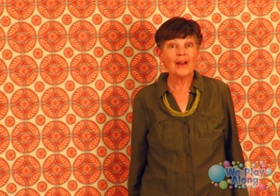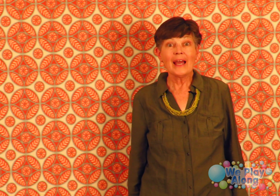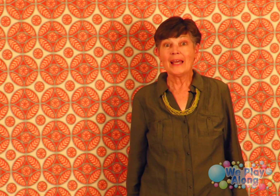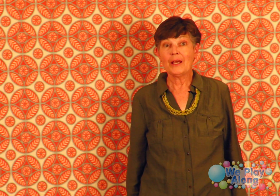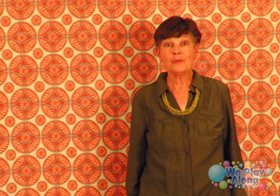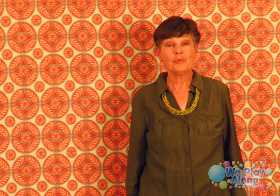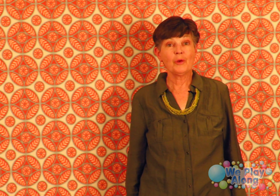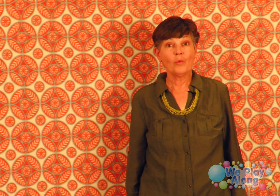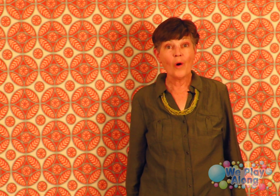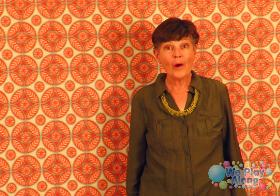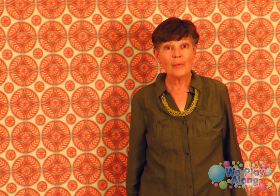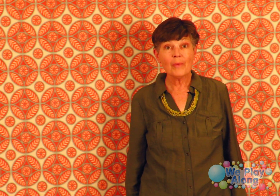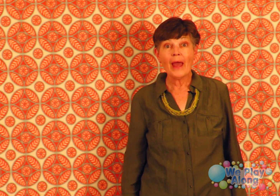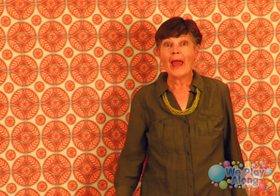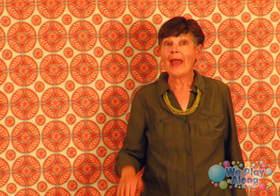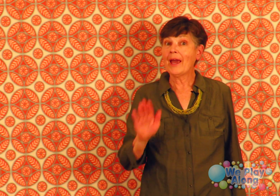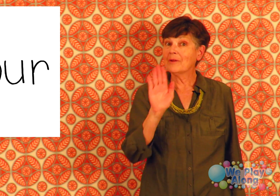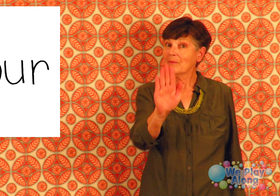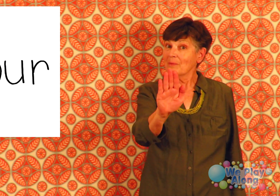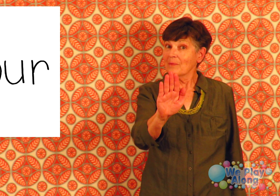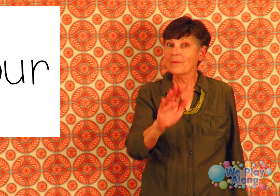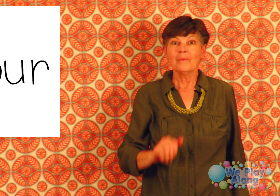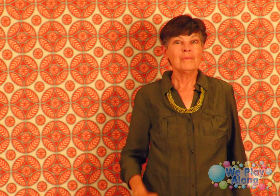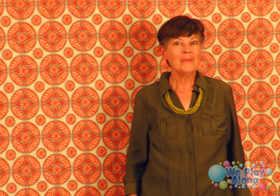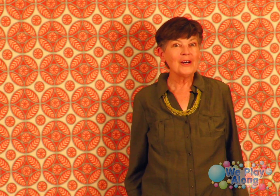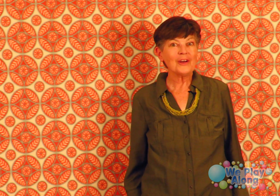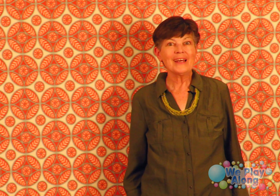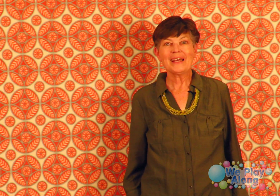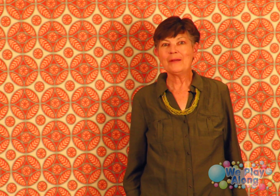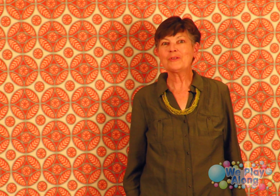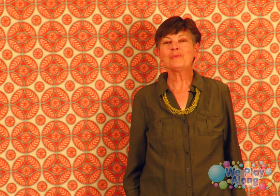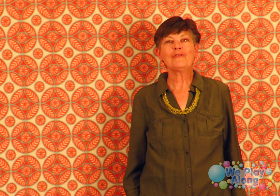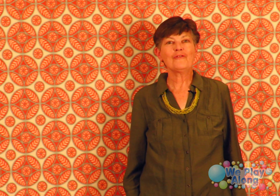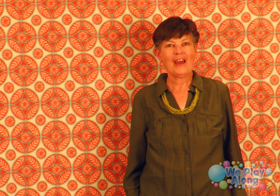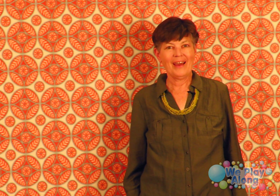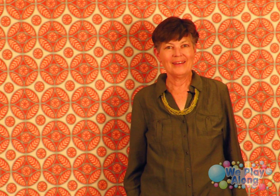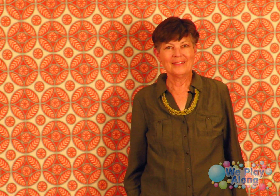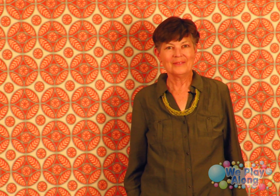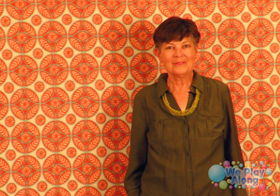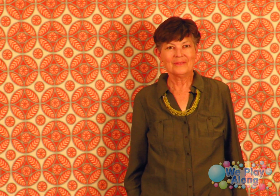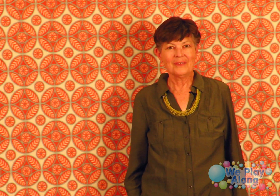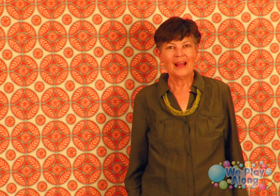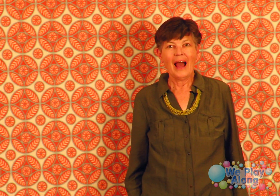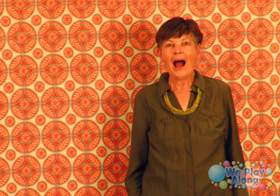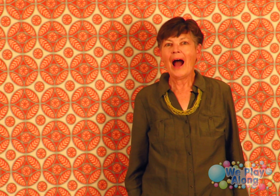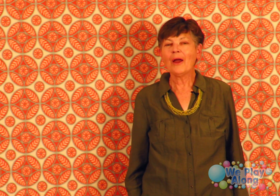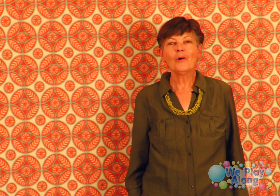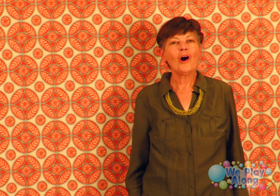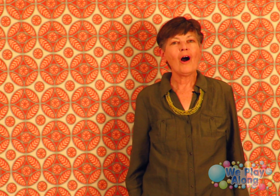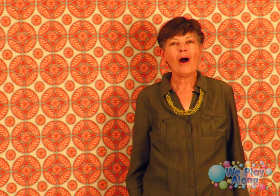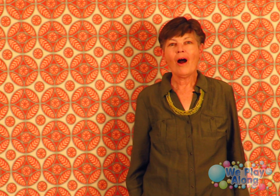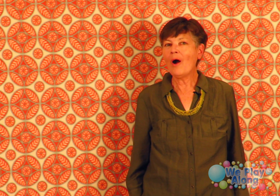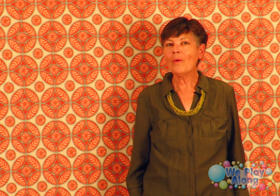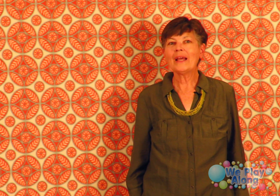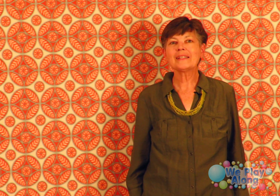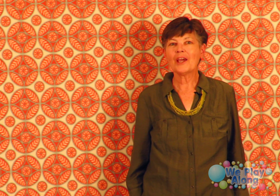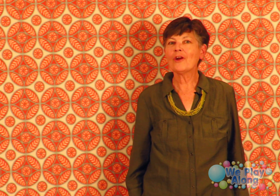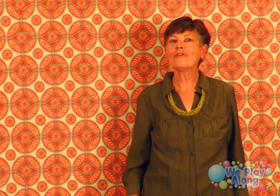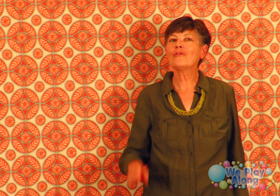Hair keeps me warm and milk keeps me fed. I will always care